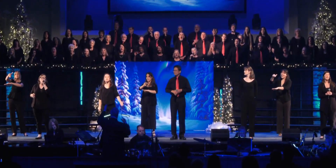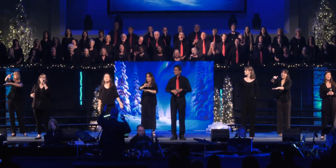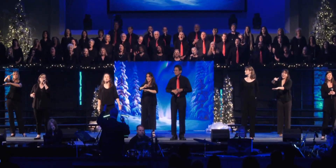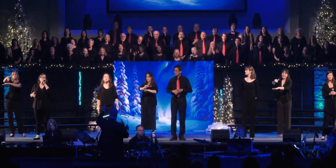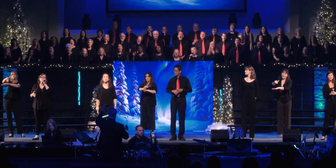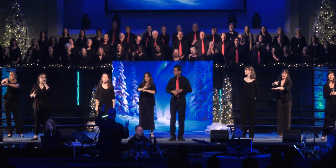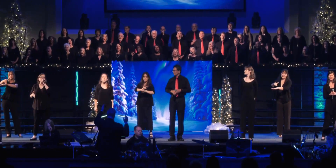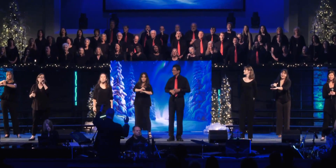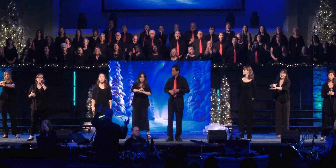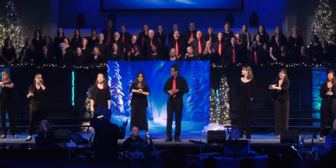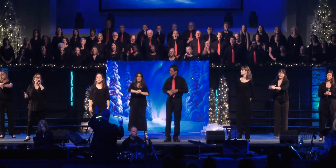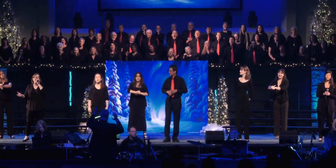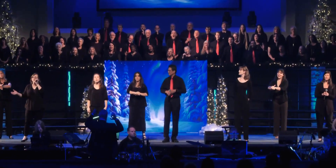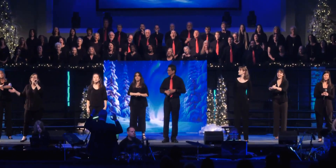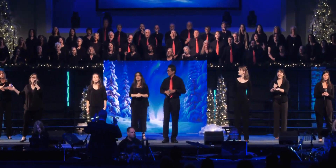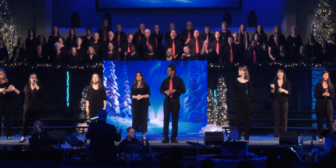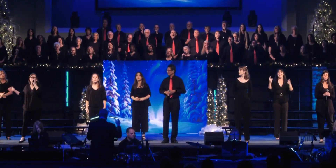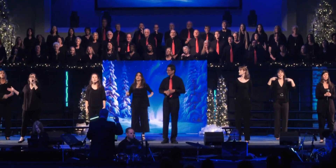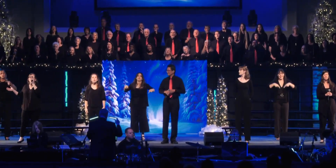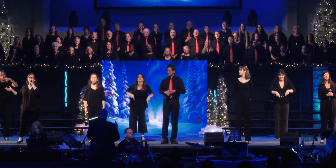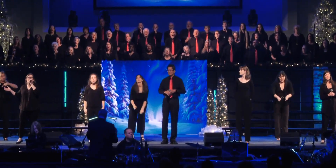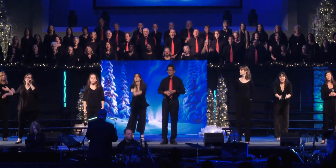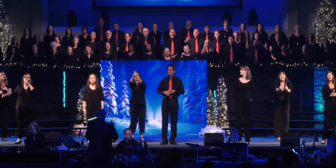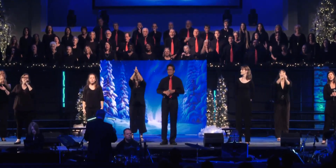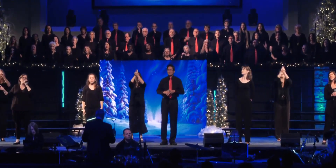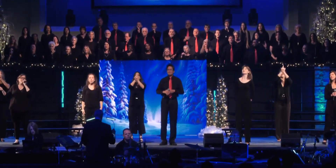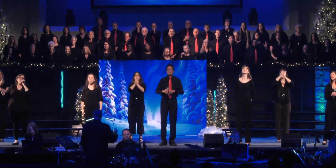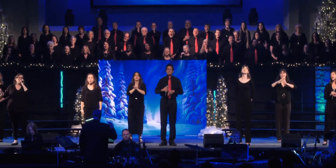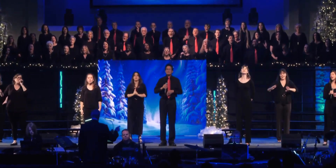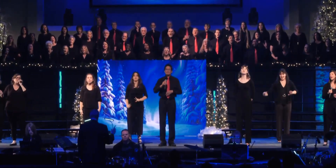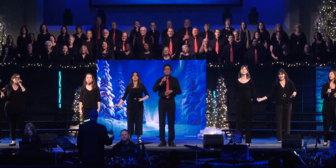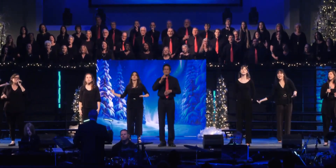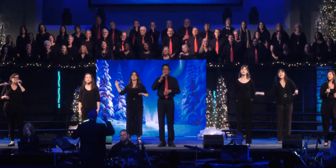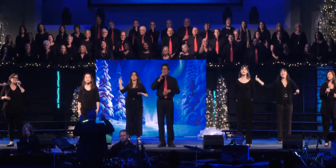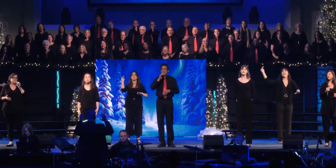Oh, children, lift your voices